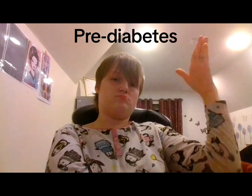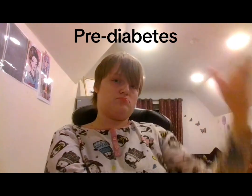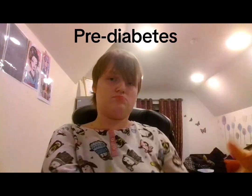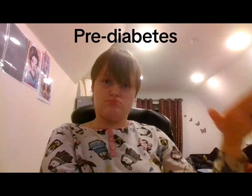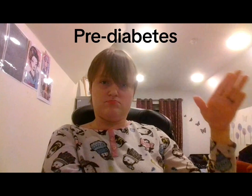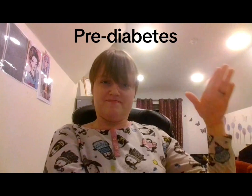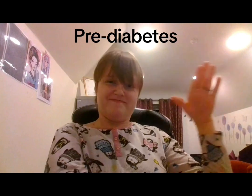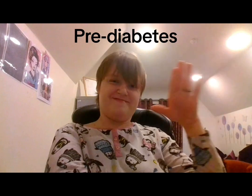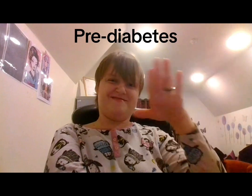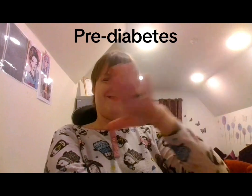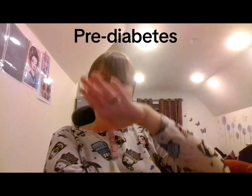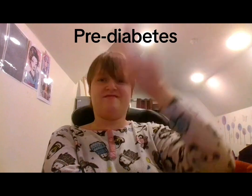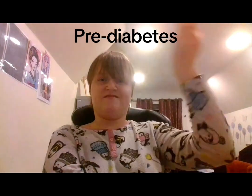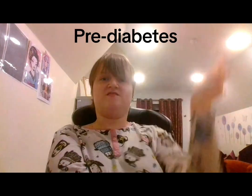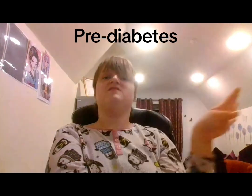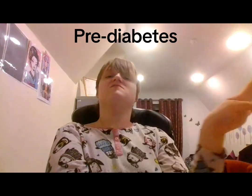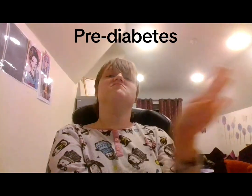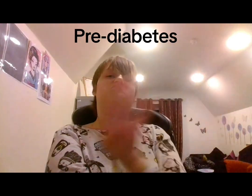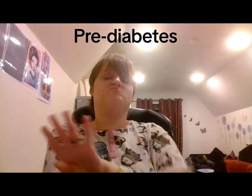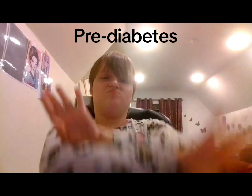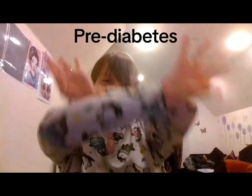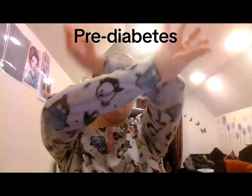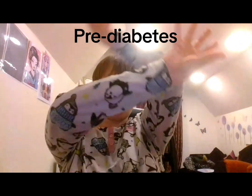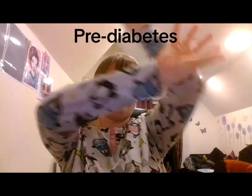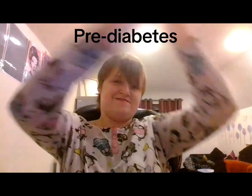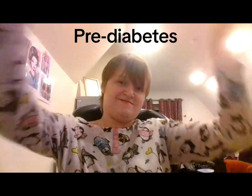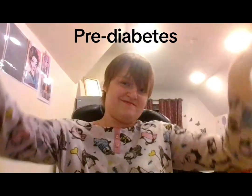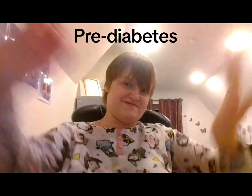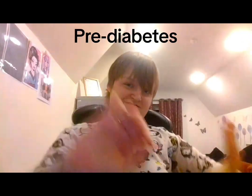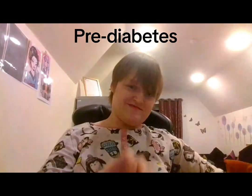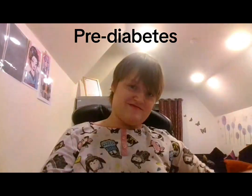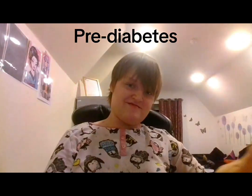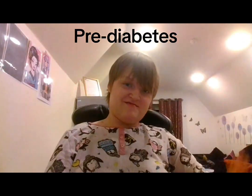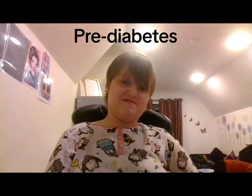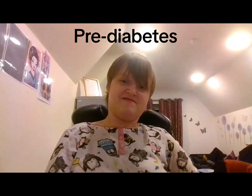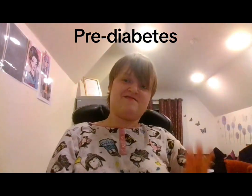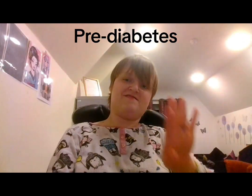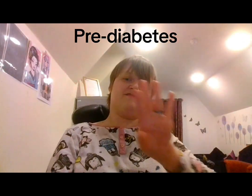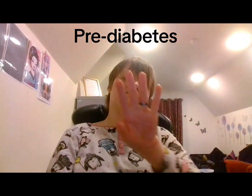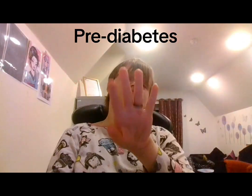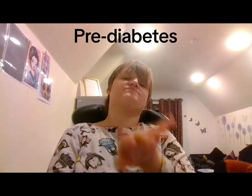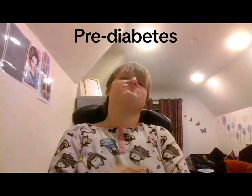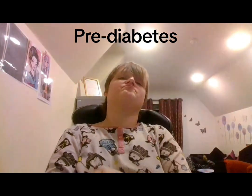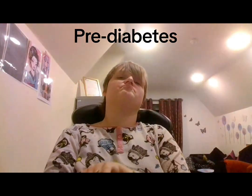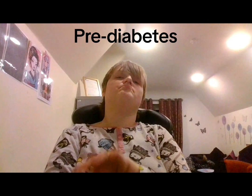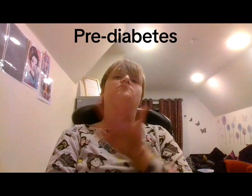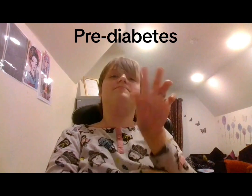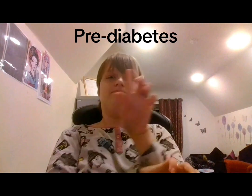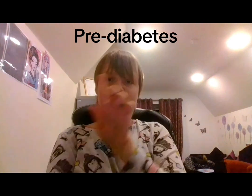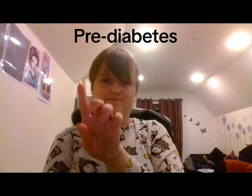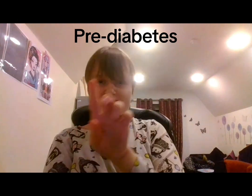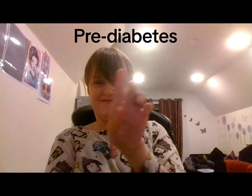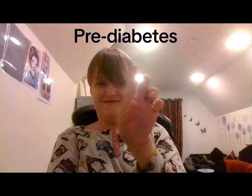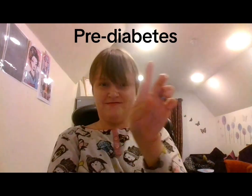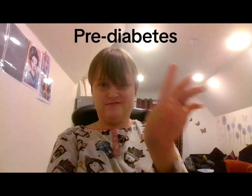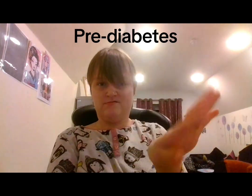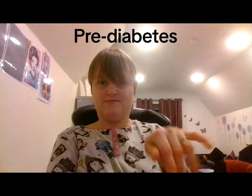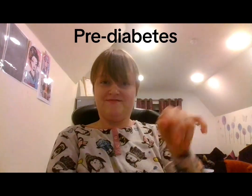a one-size-fits-all way of eating for everyone. But the food and drink